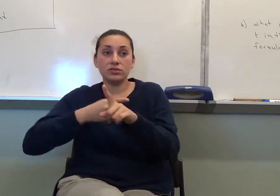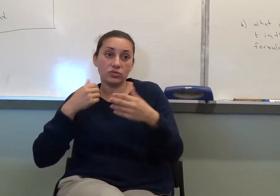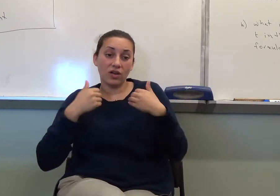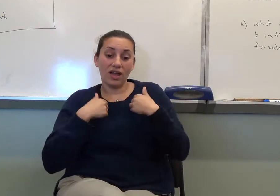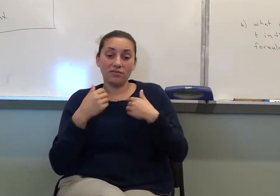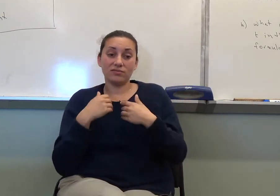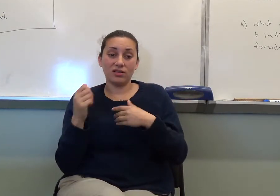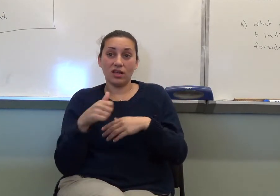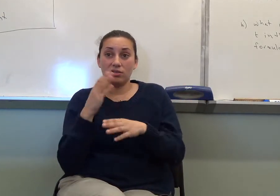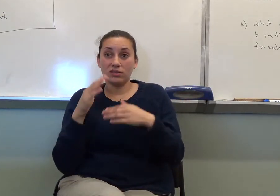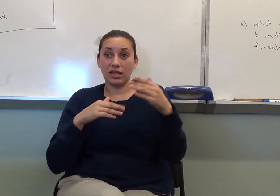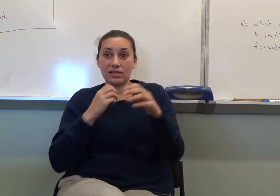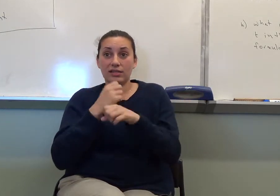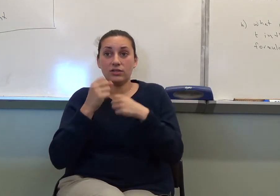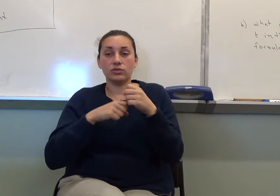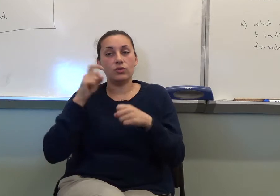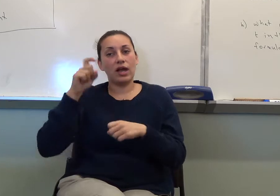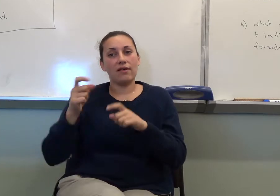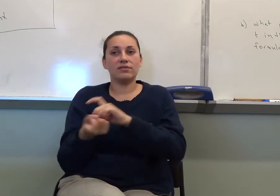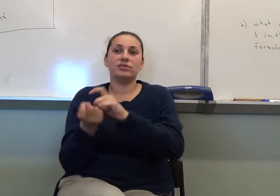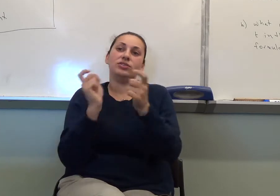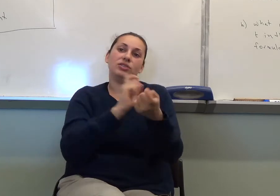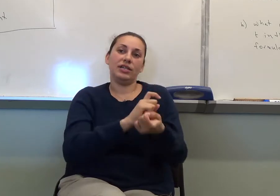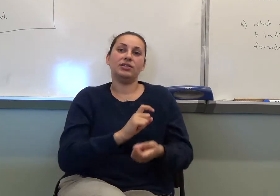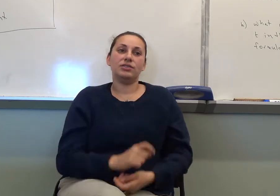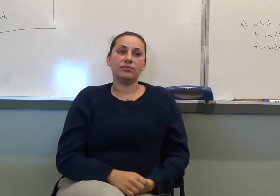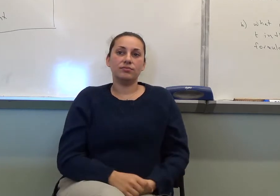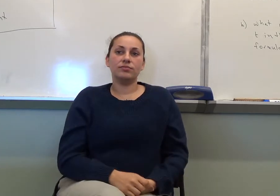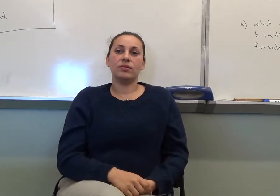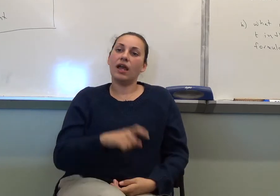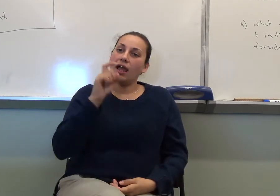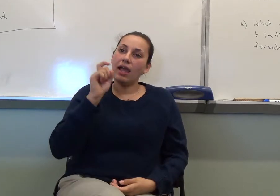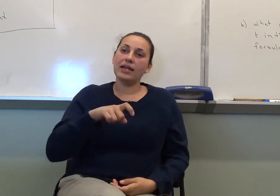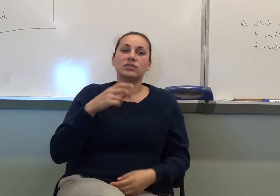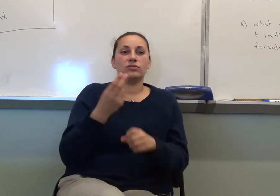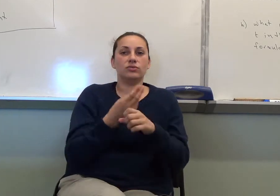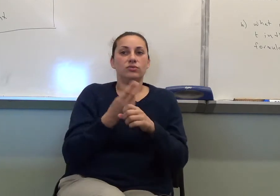years, you have to convert it into years. Okay?